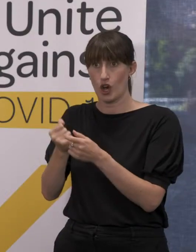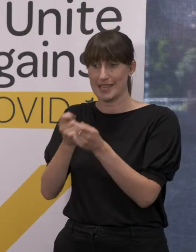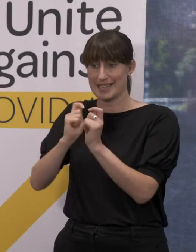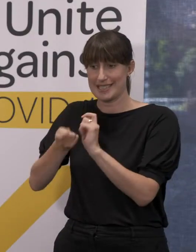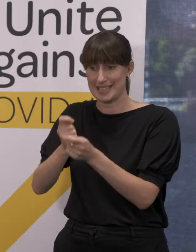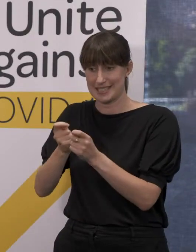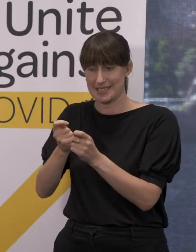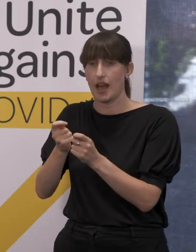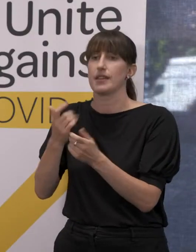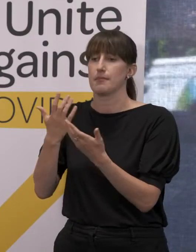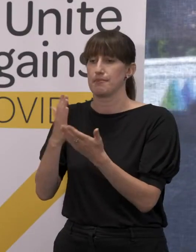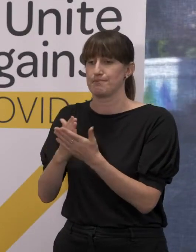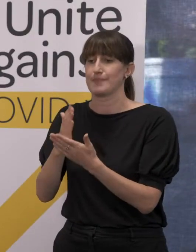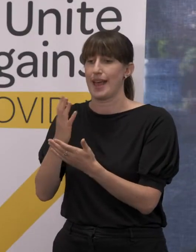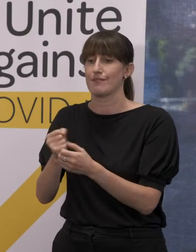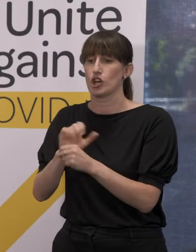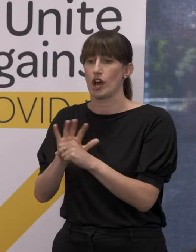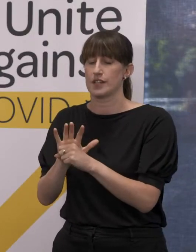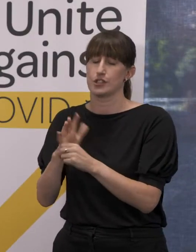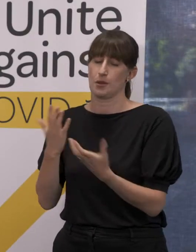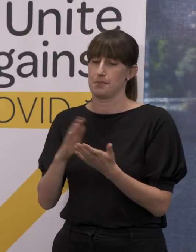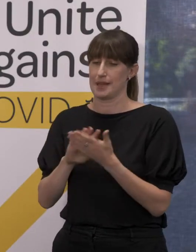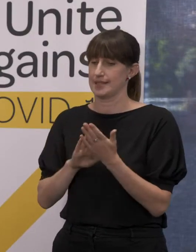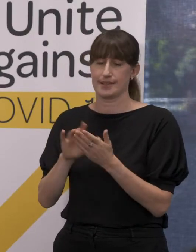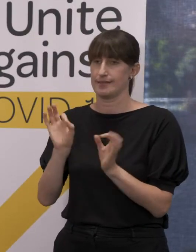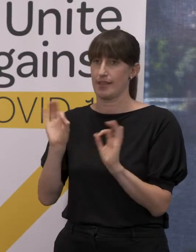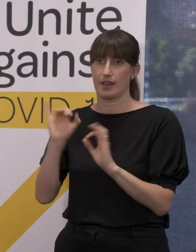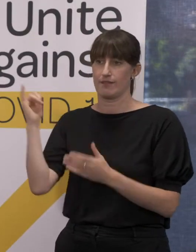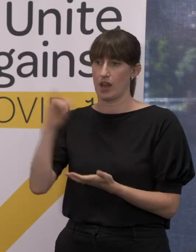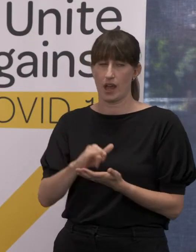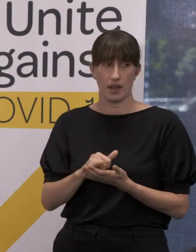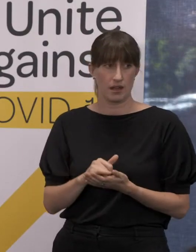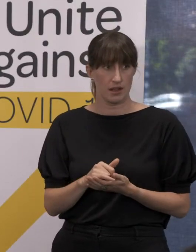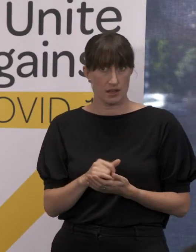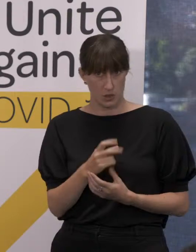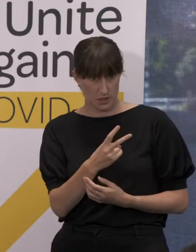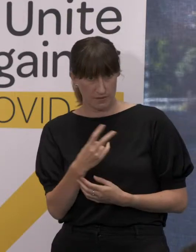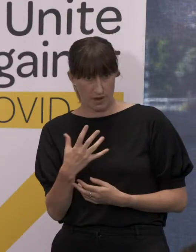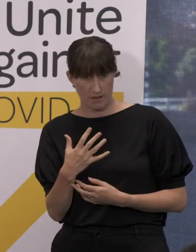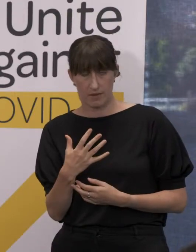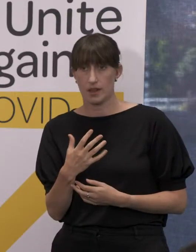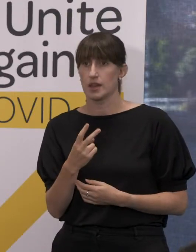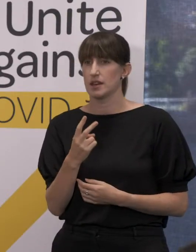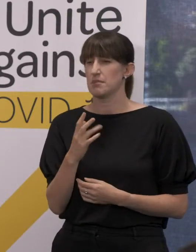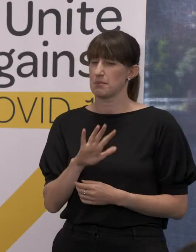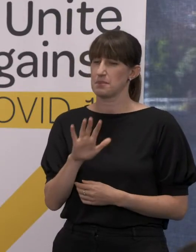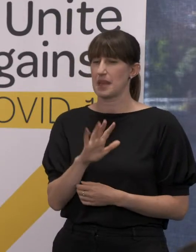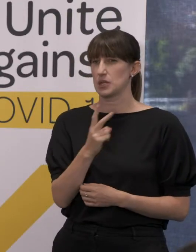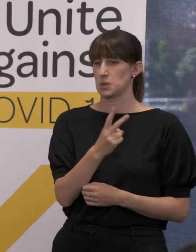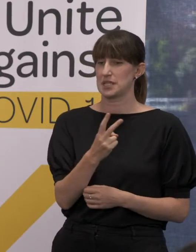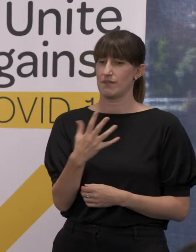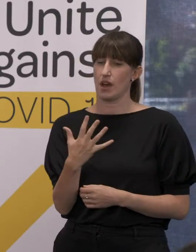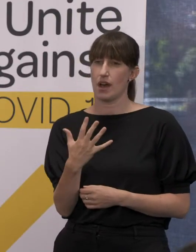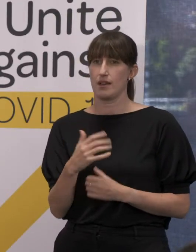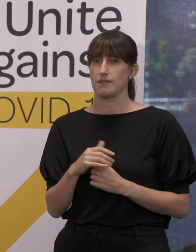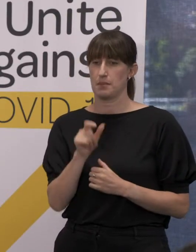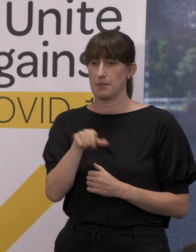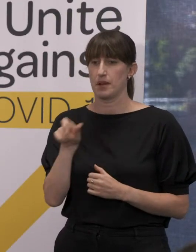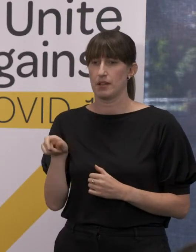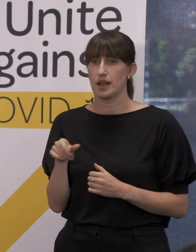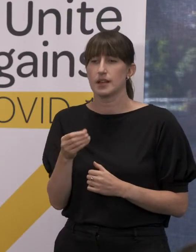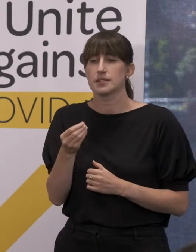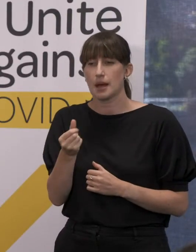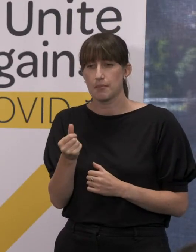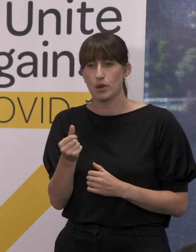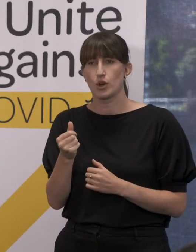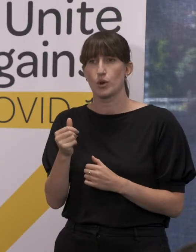of a positive pre-departure test. That was around 20, I think it was 25, mid-20s, and there were another few who were recovering